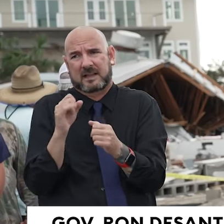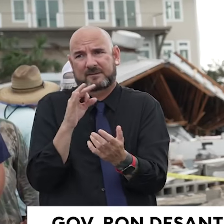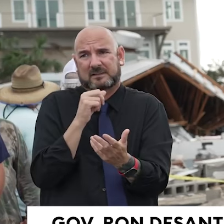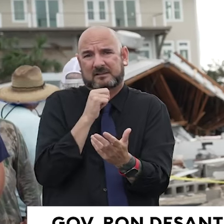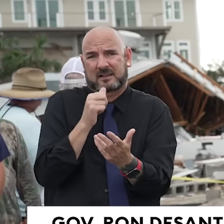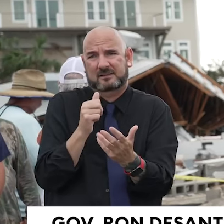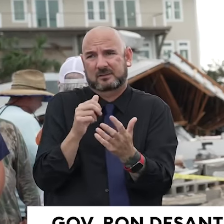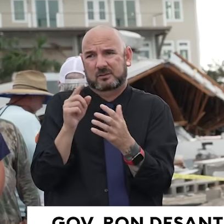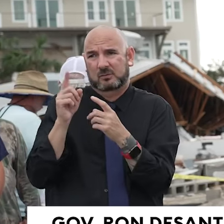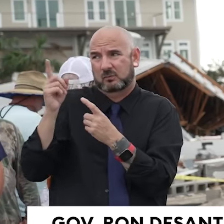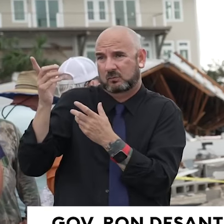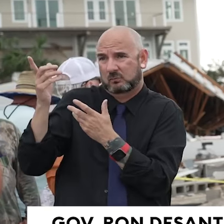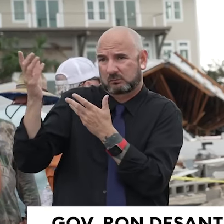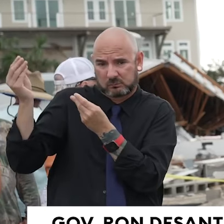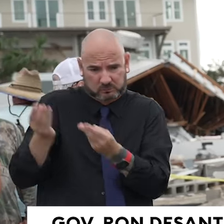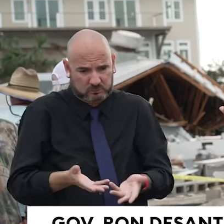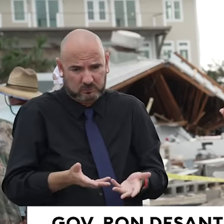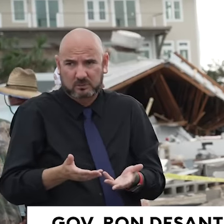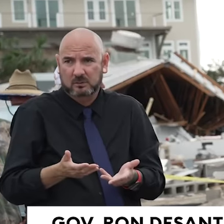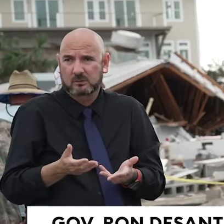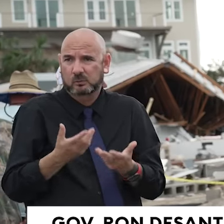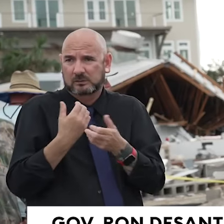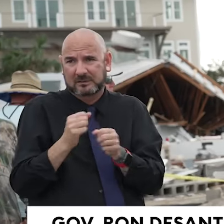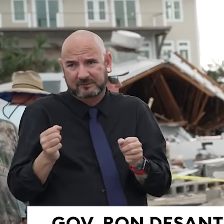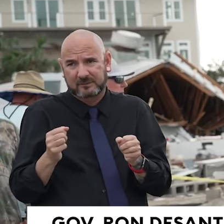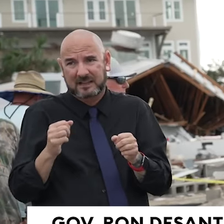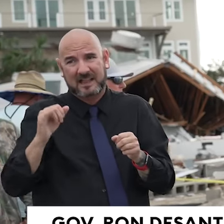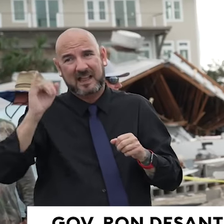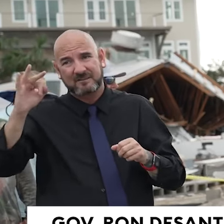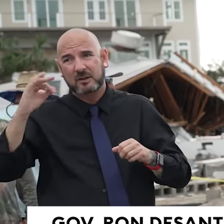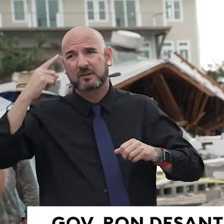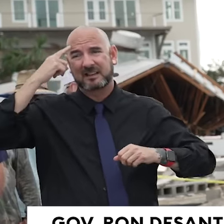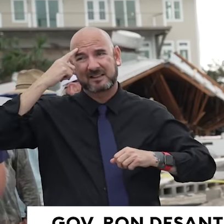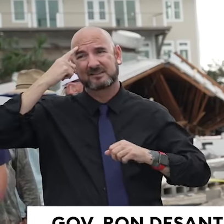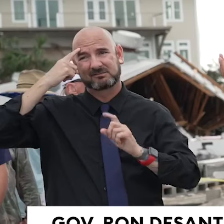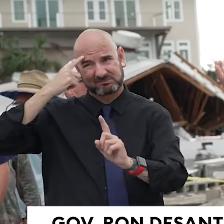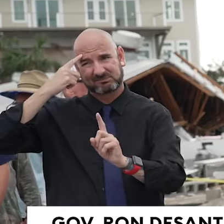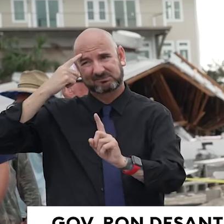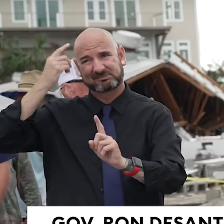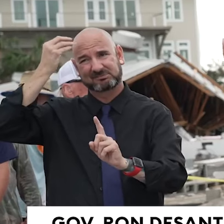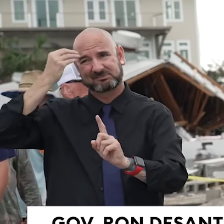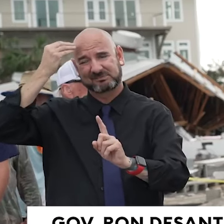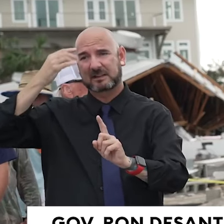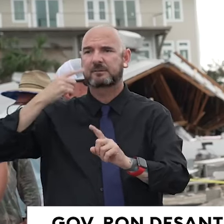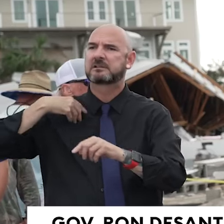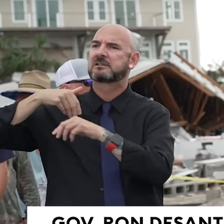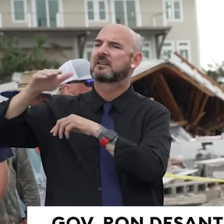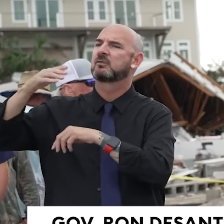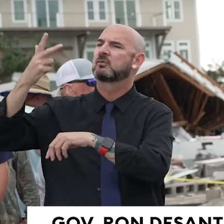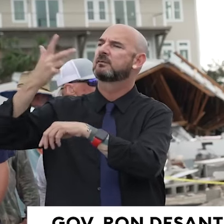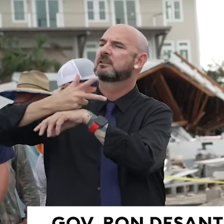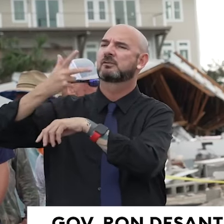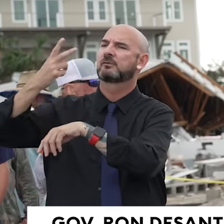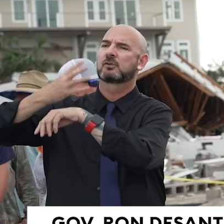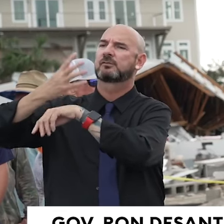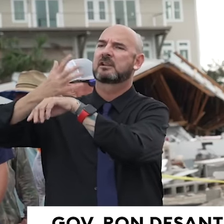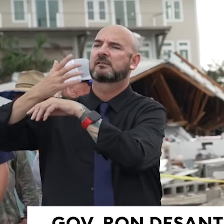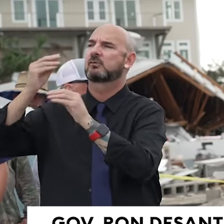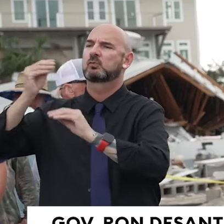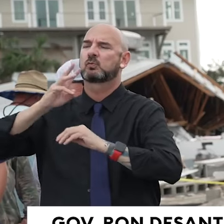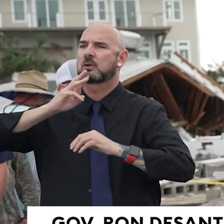And if you think about it, it's like you could throw me there for 5 days, whatever, food and water, but you have like